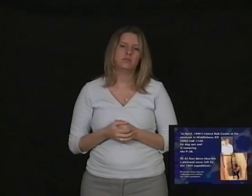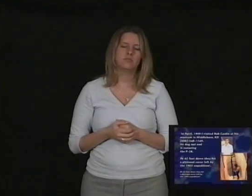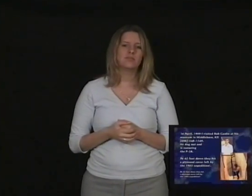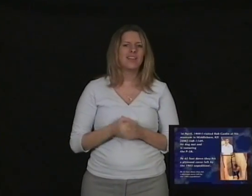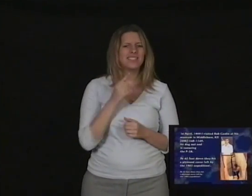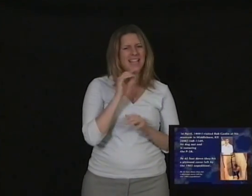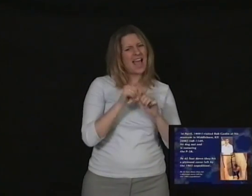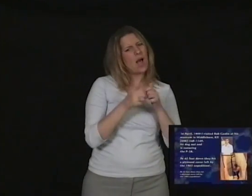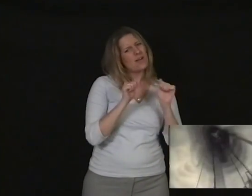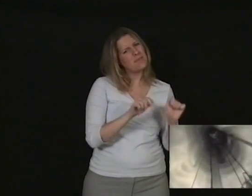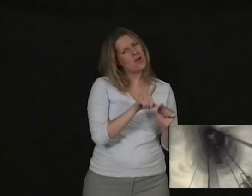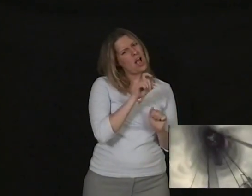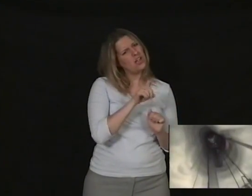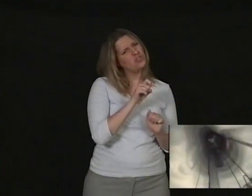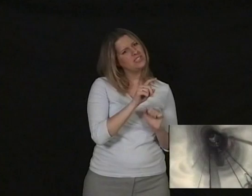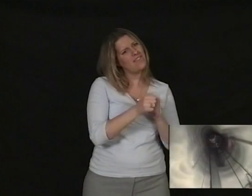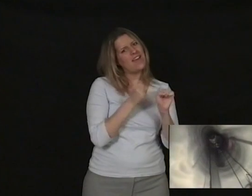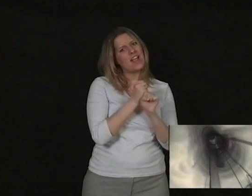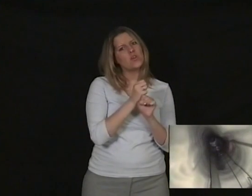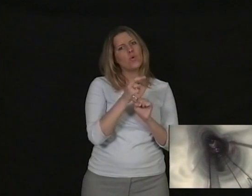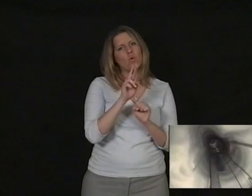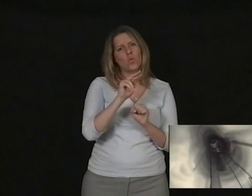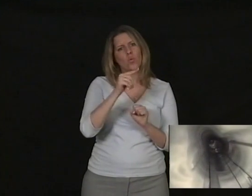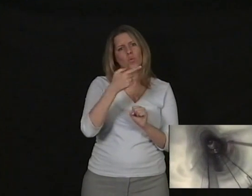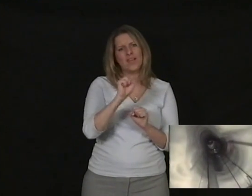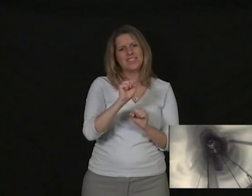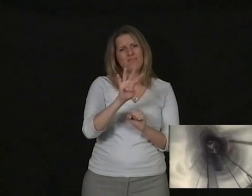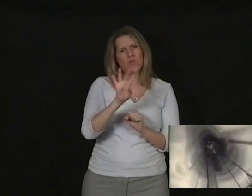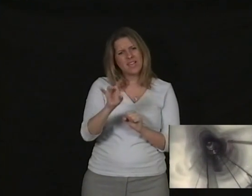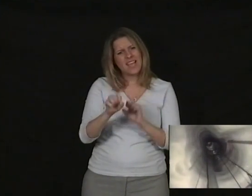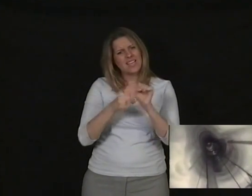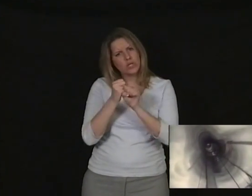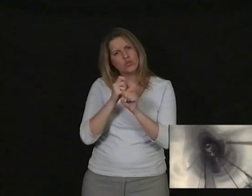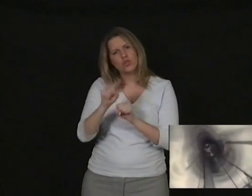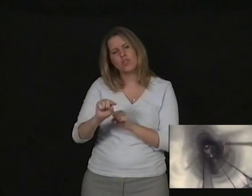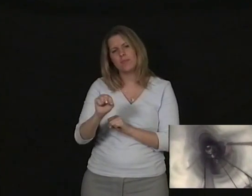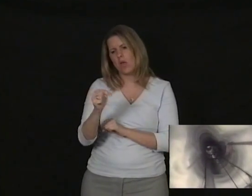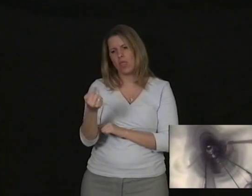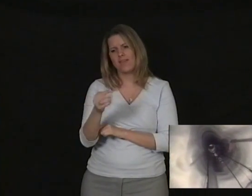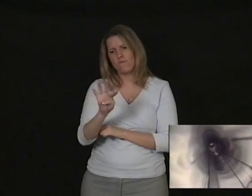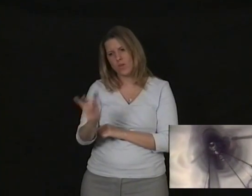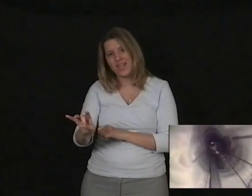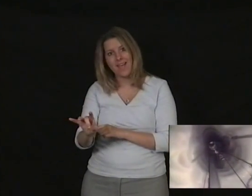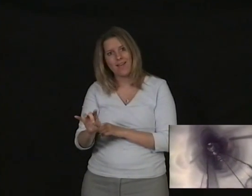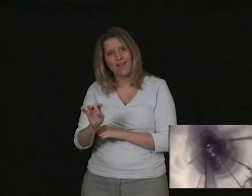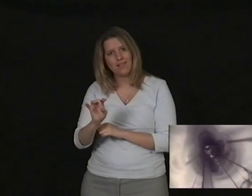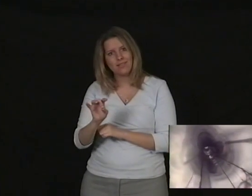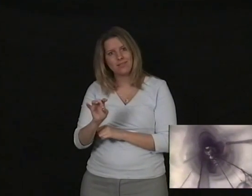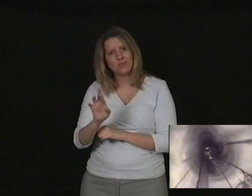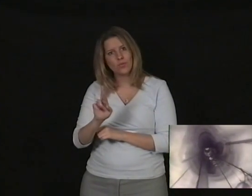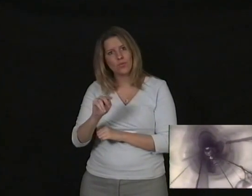I said, how could there be hundreds of annual rings in 48 years? Shouldn't there be like maybe, you know, 48?